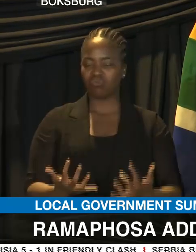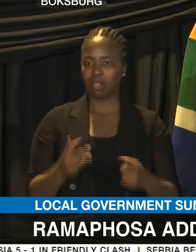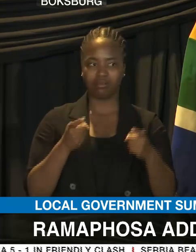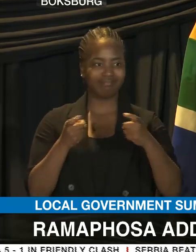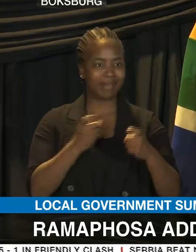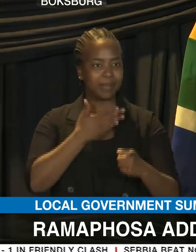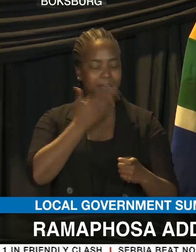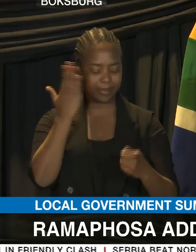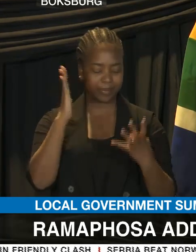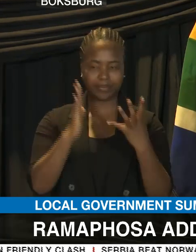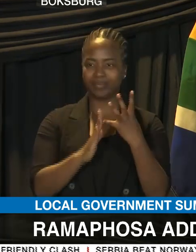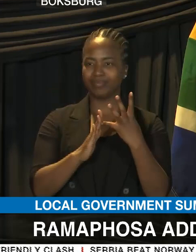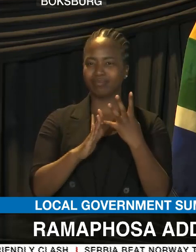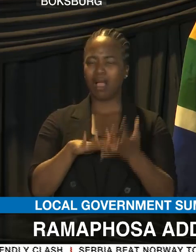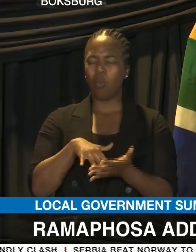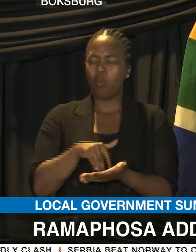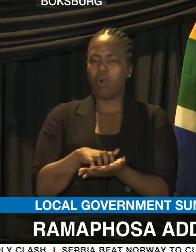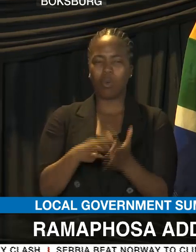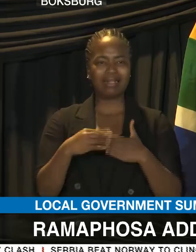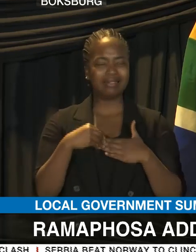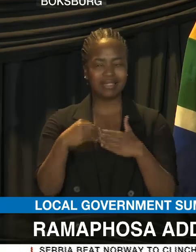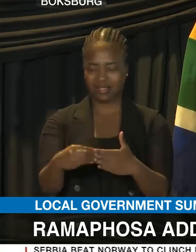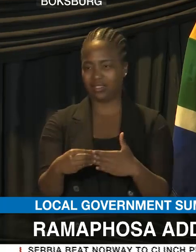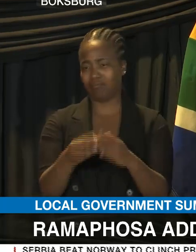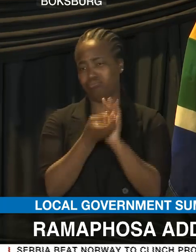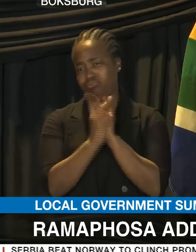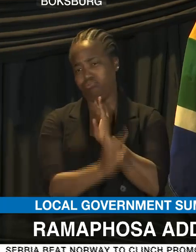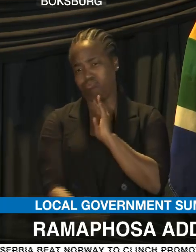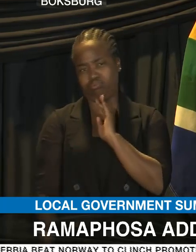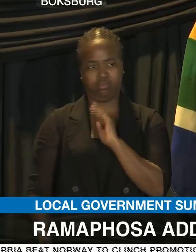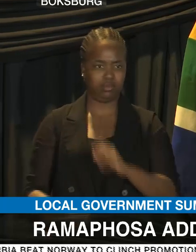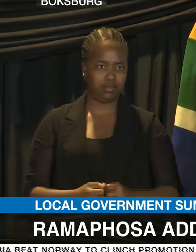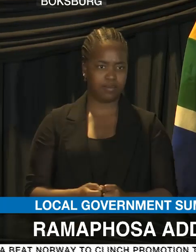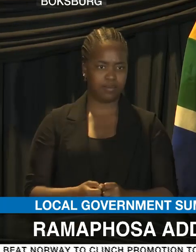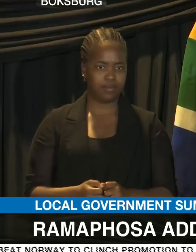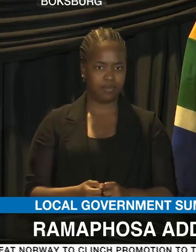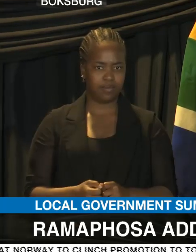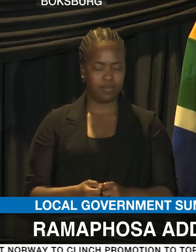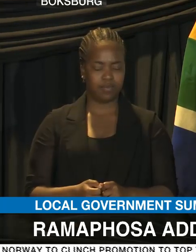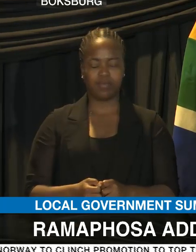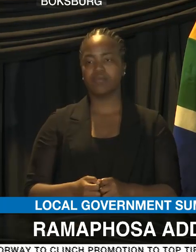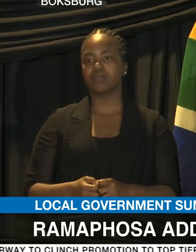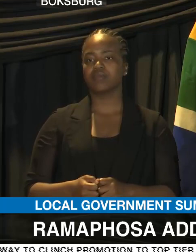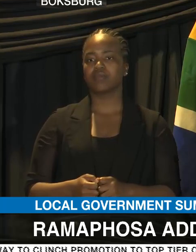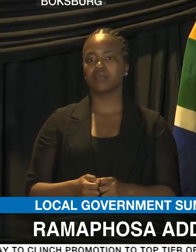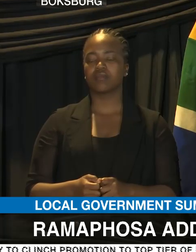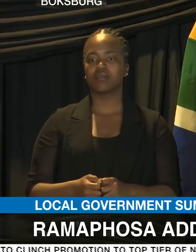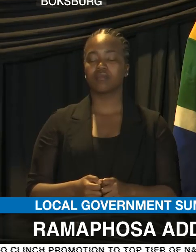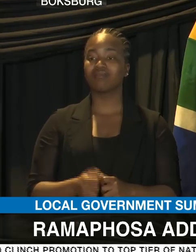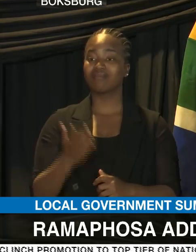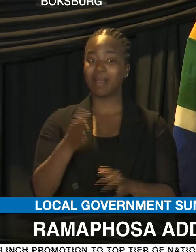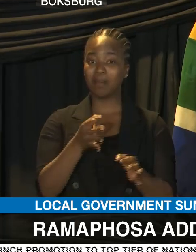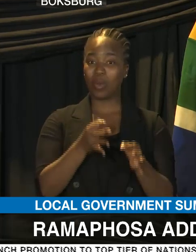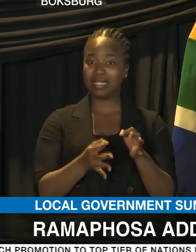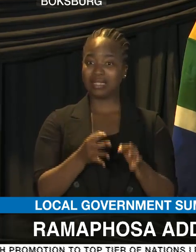controls, poor governance, and the like. It talks also about